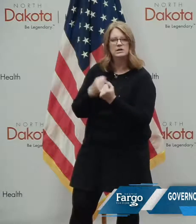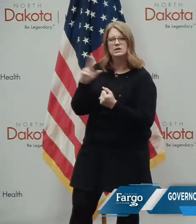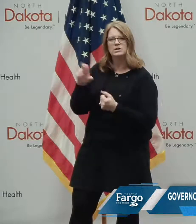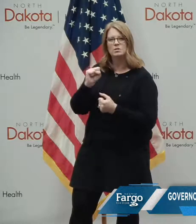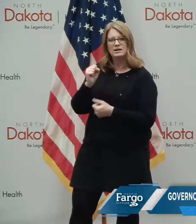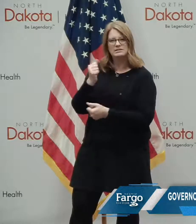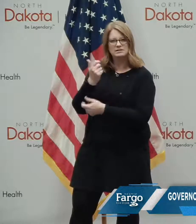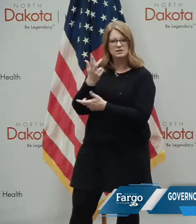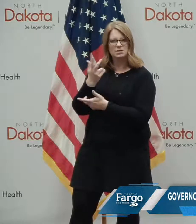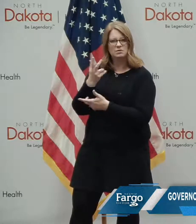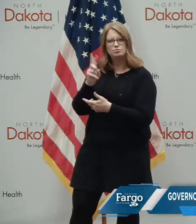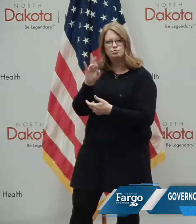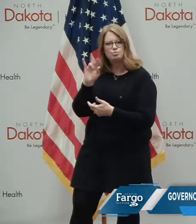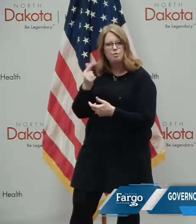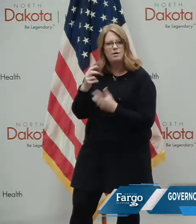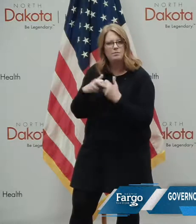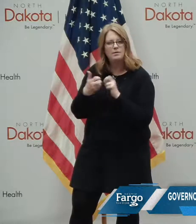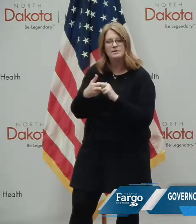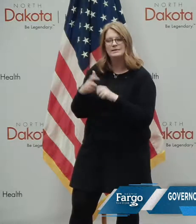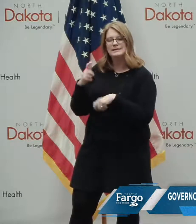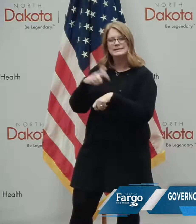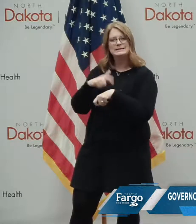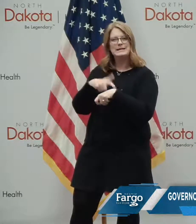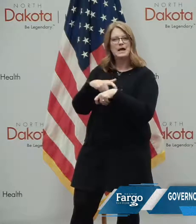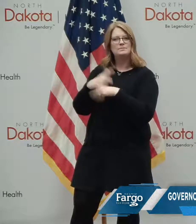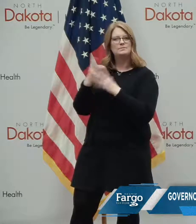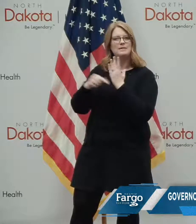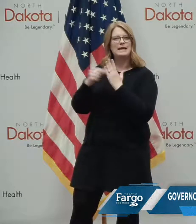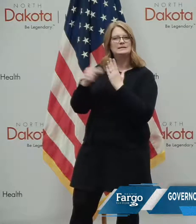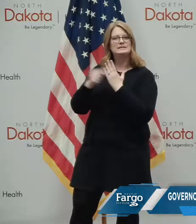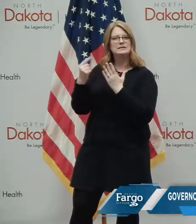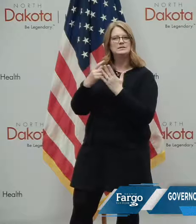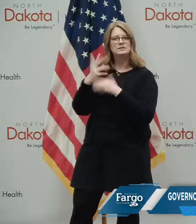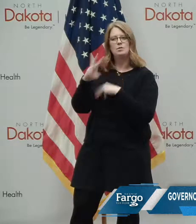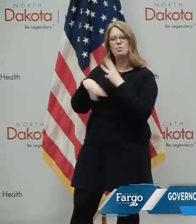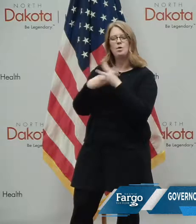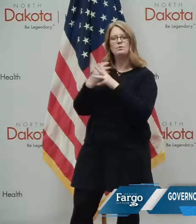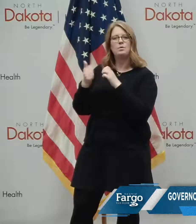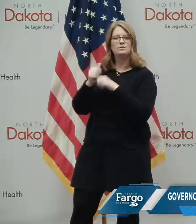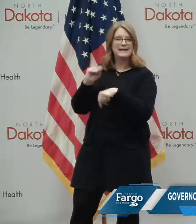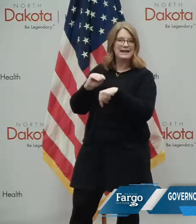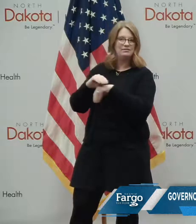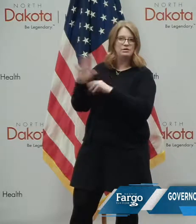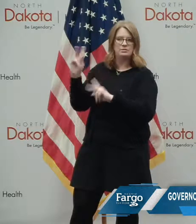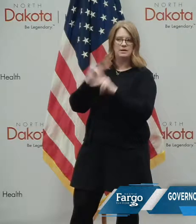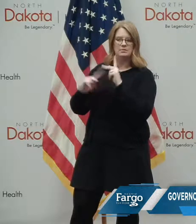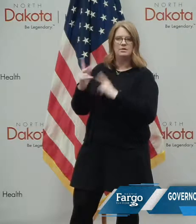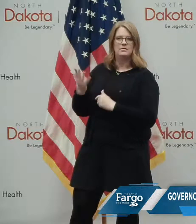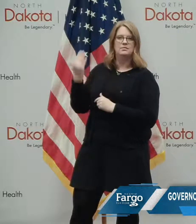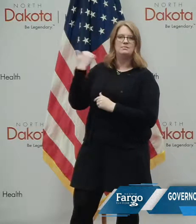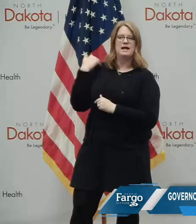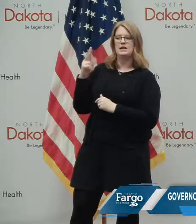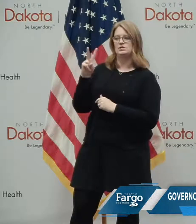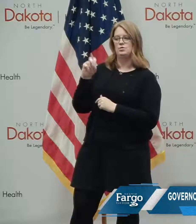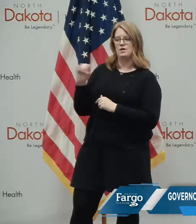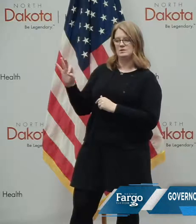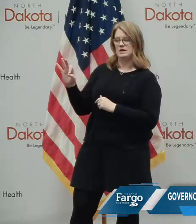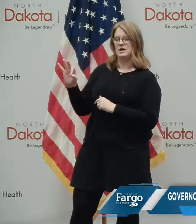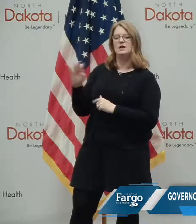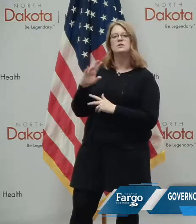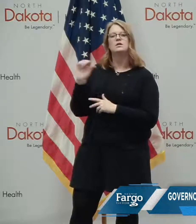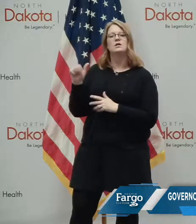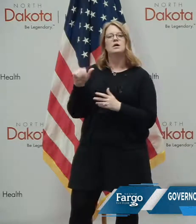crisis, and he was named to Time Magazine's list of the world's most influential people way back in 2009. Other